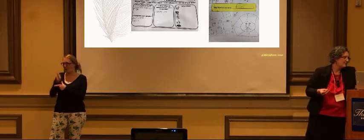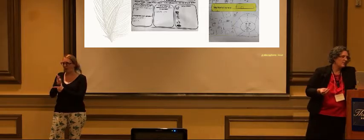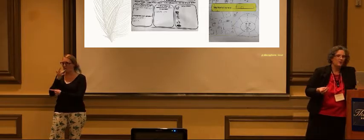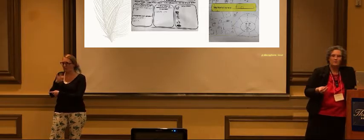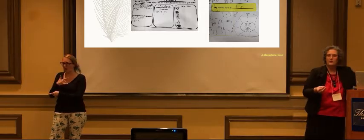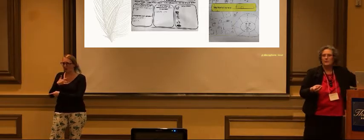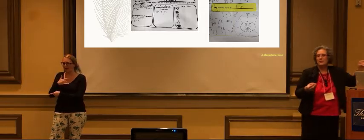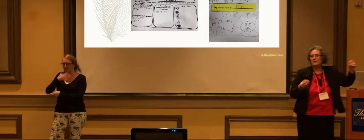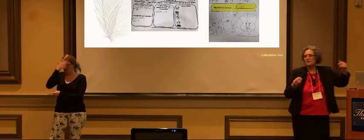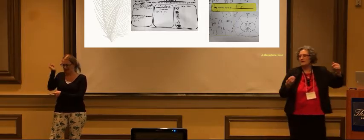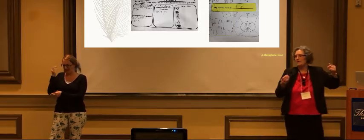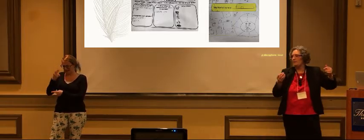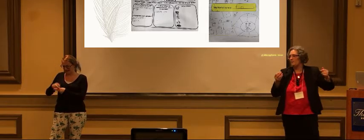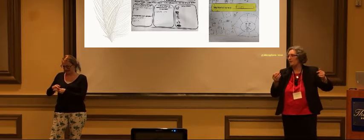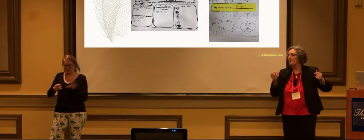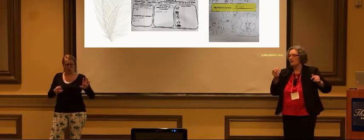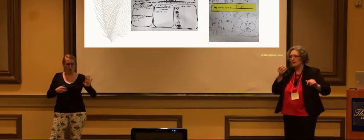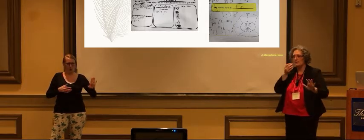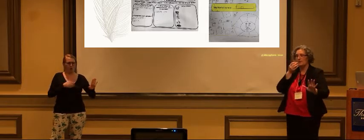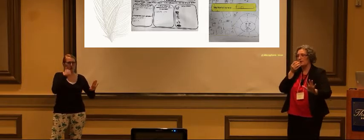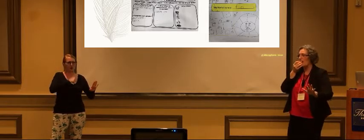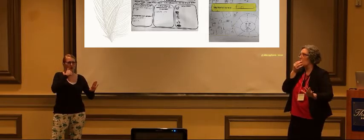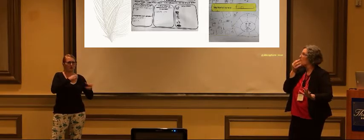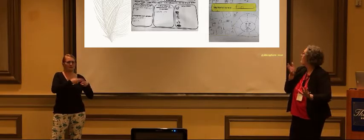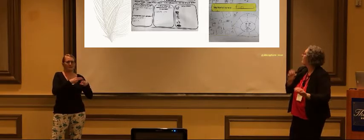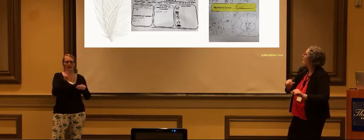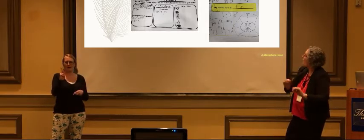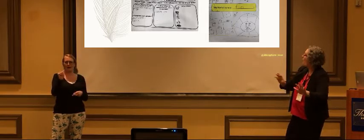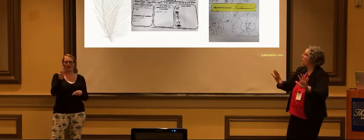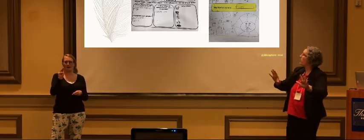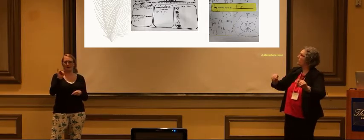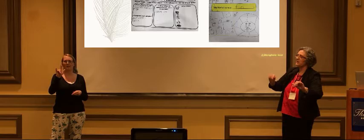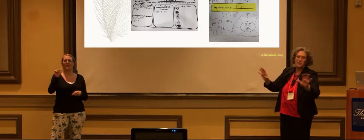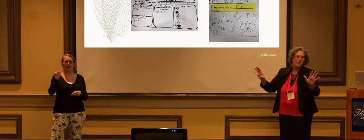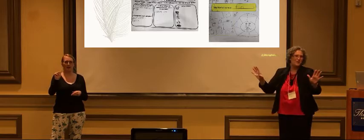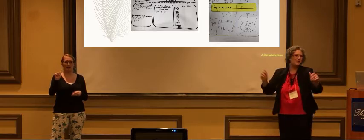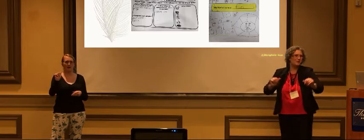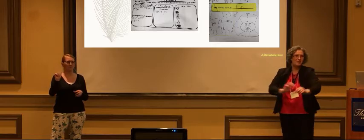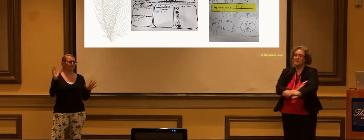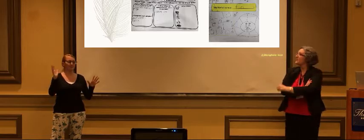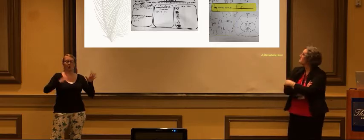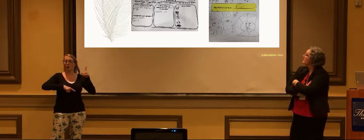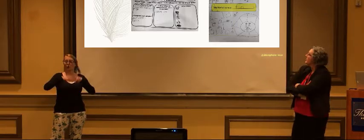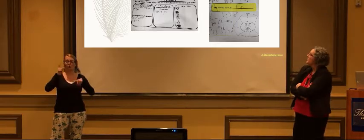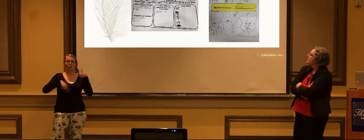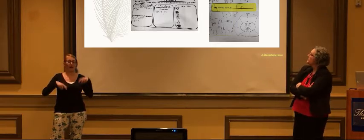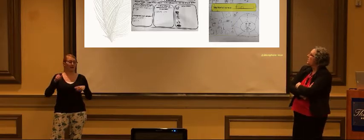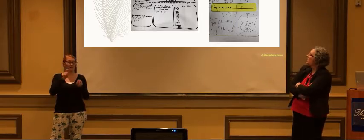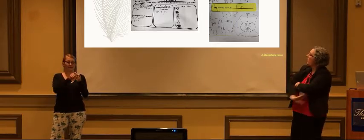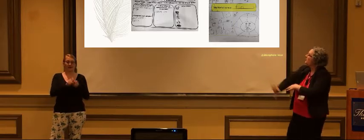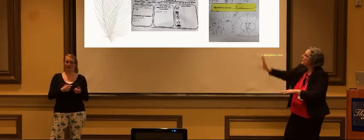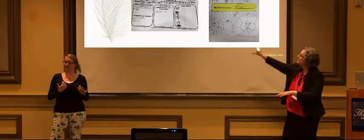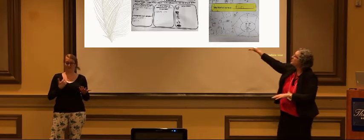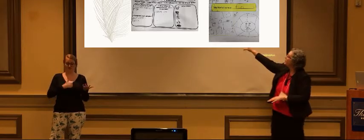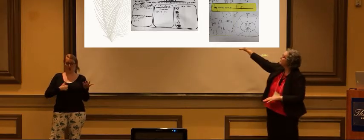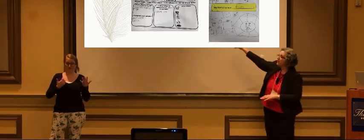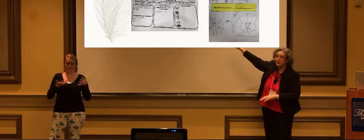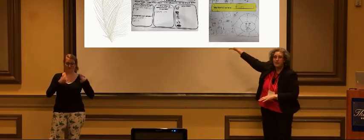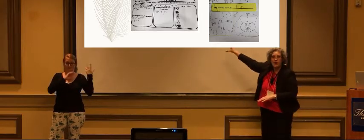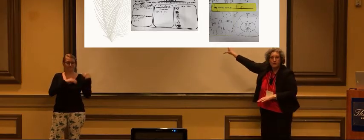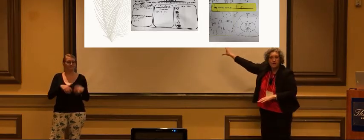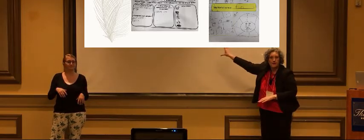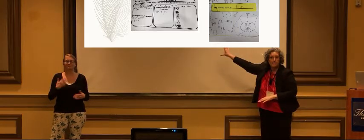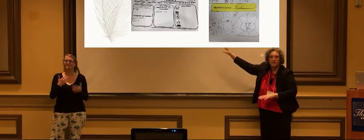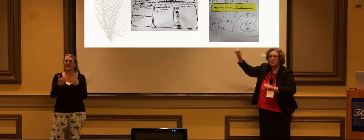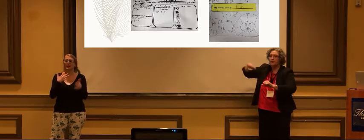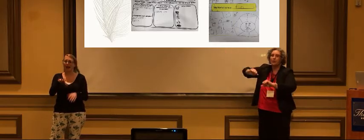Anyway, no, her name is Camilla. I'm sorry. I'm moving wrong. I know, random details. So I found this personal